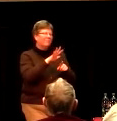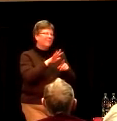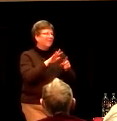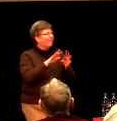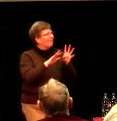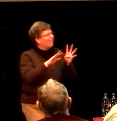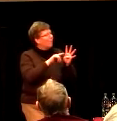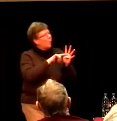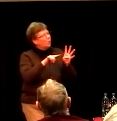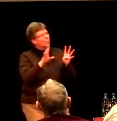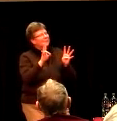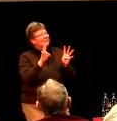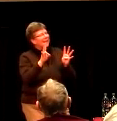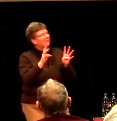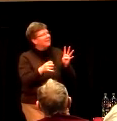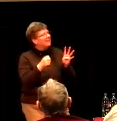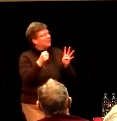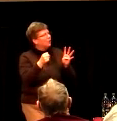there are